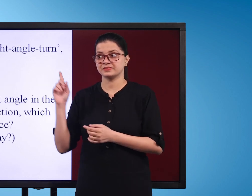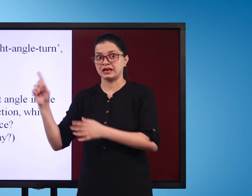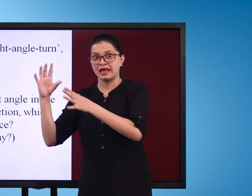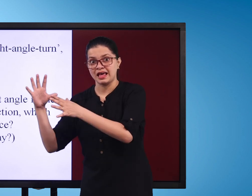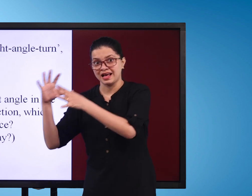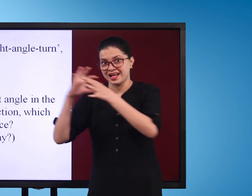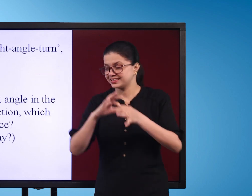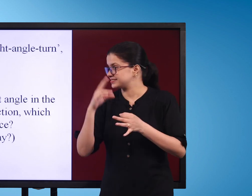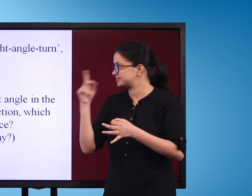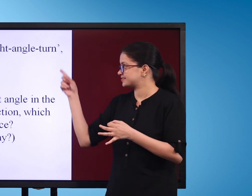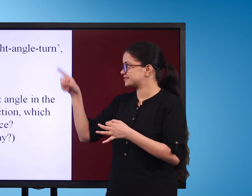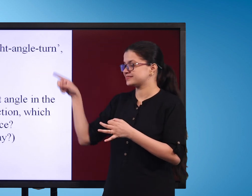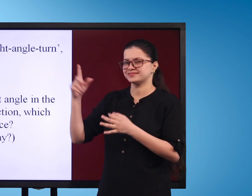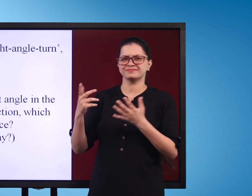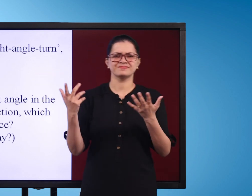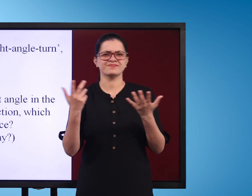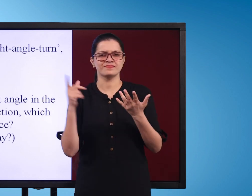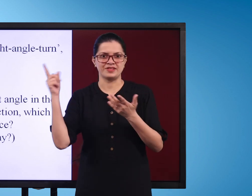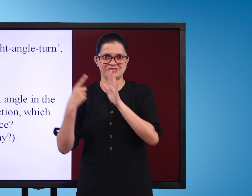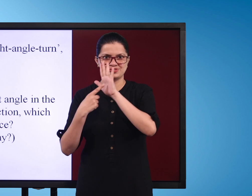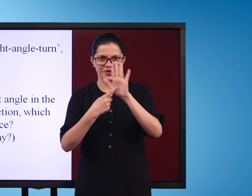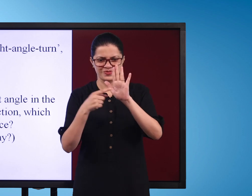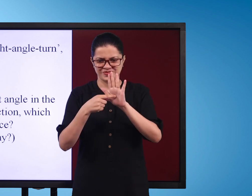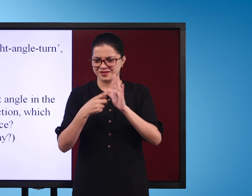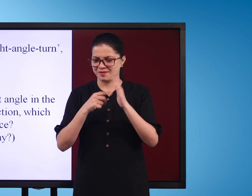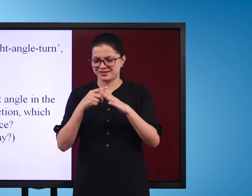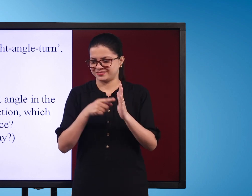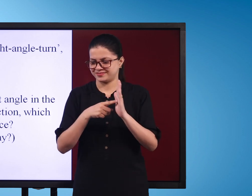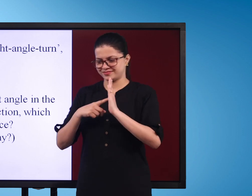Follow this by a right angle turn clockwise.